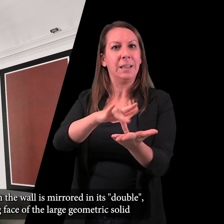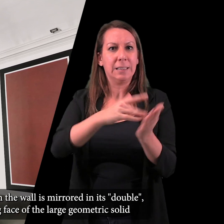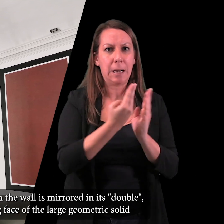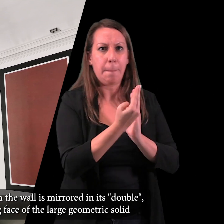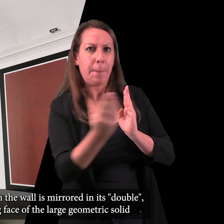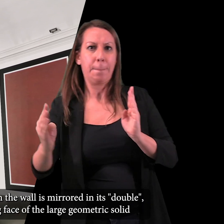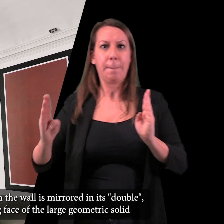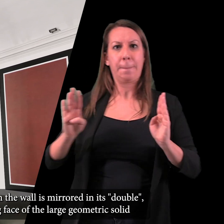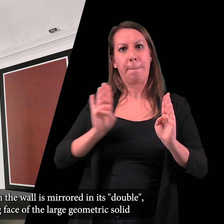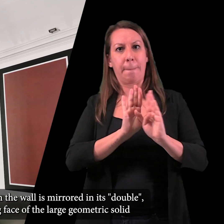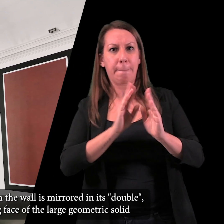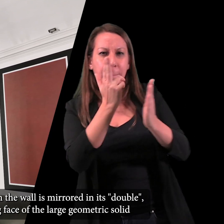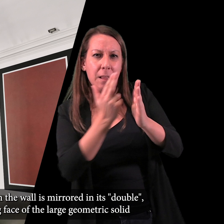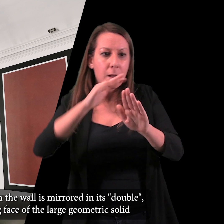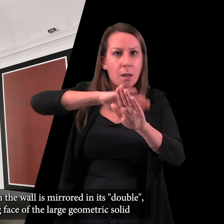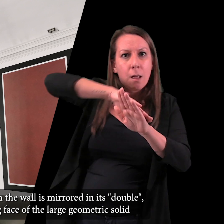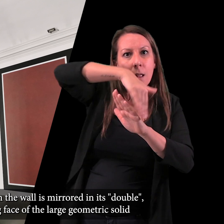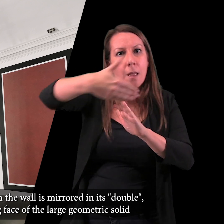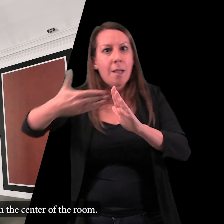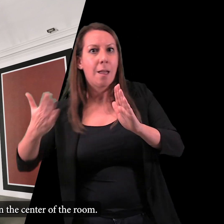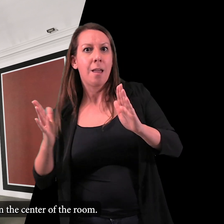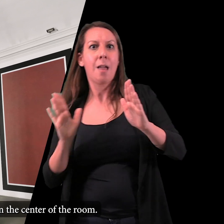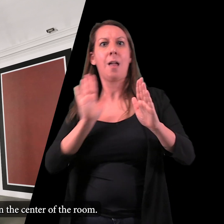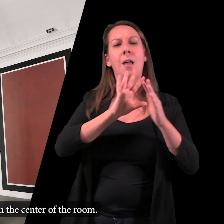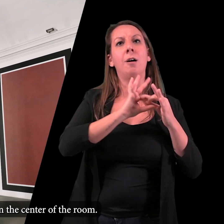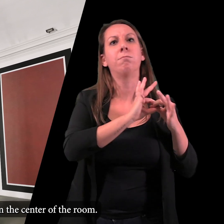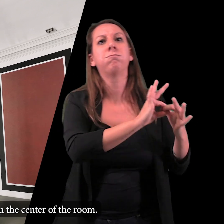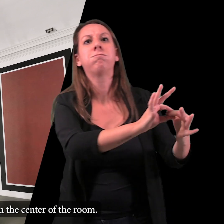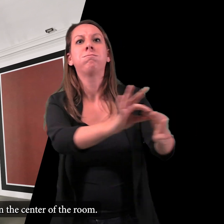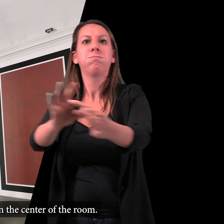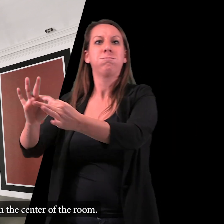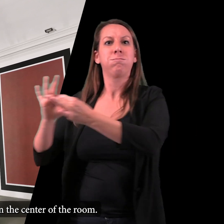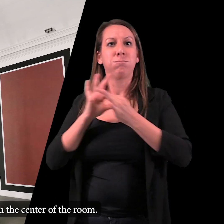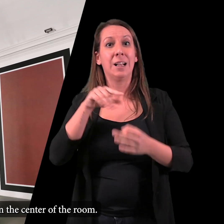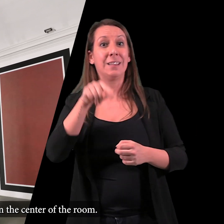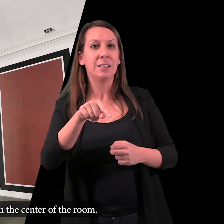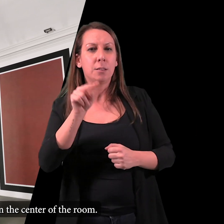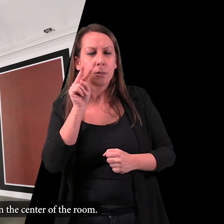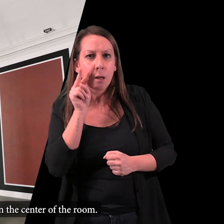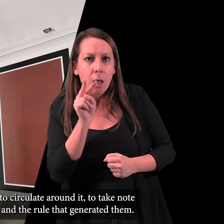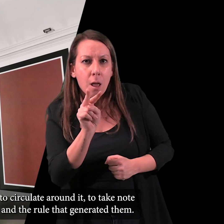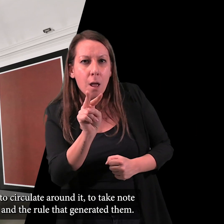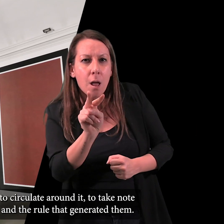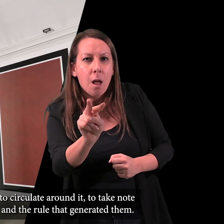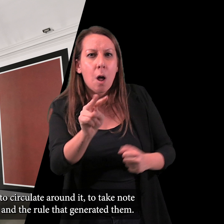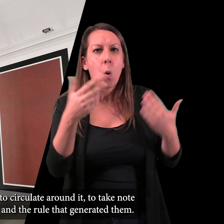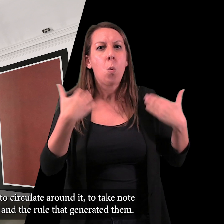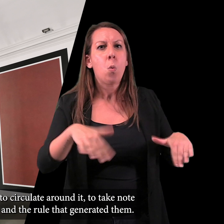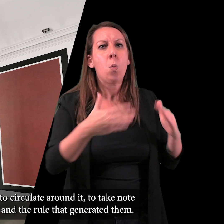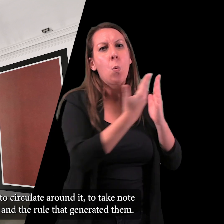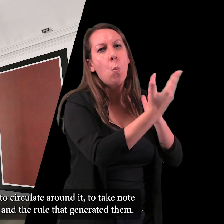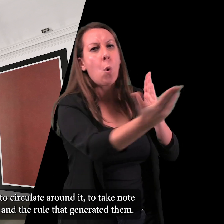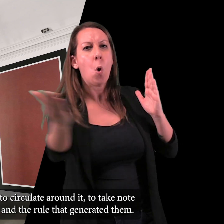Each element painted on the wall is mirrored in its double in the corresponding face of